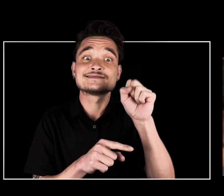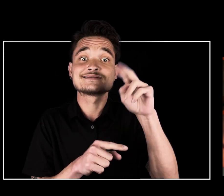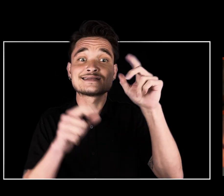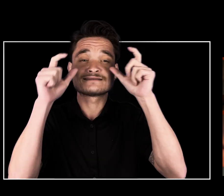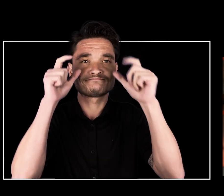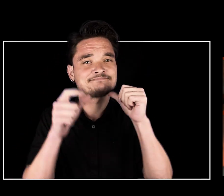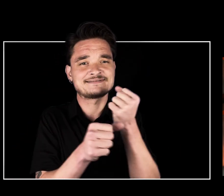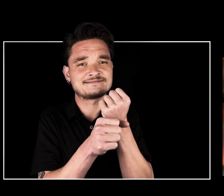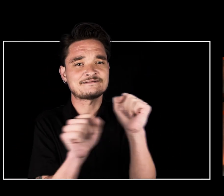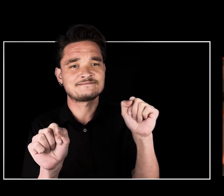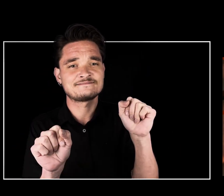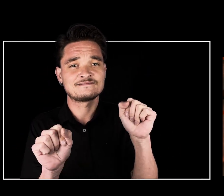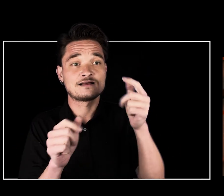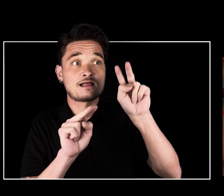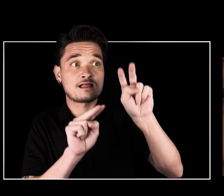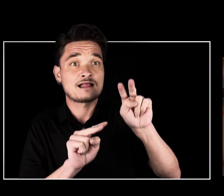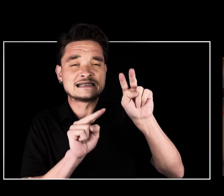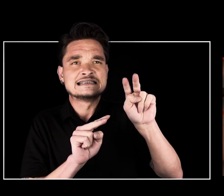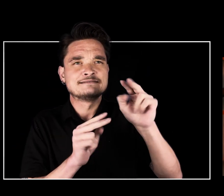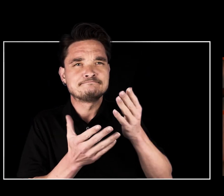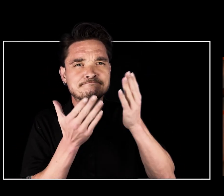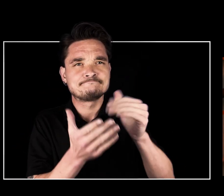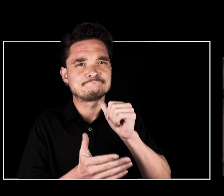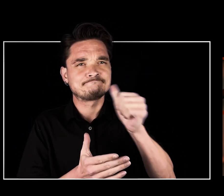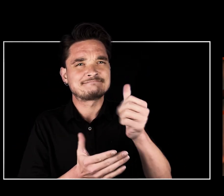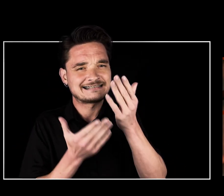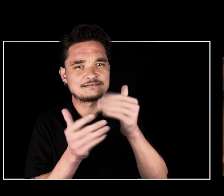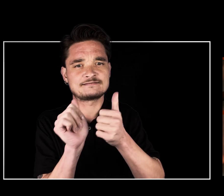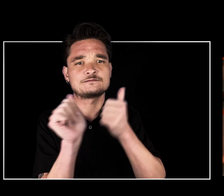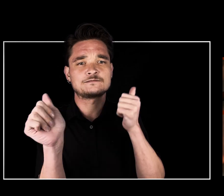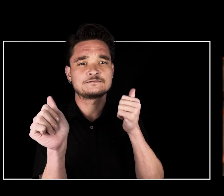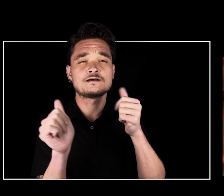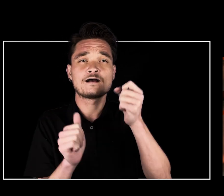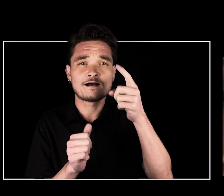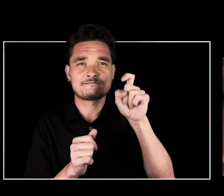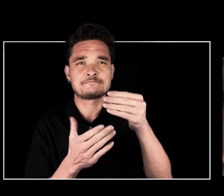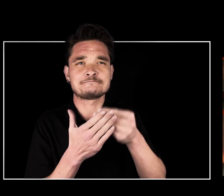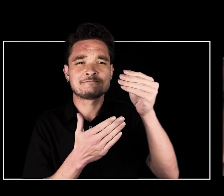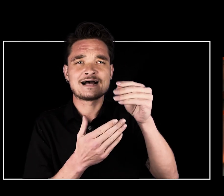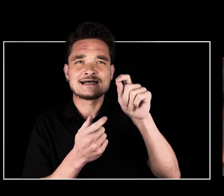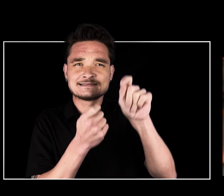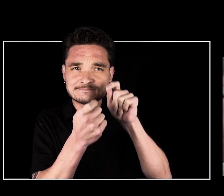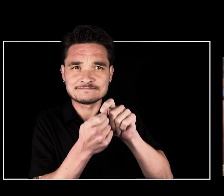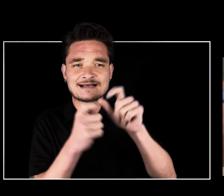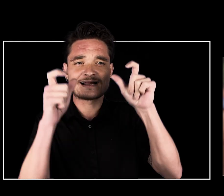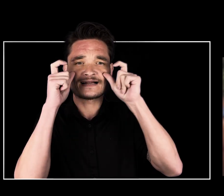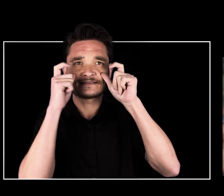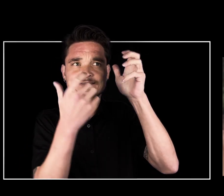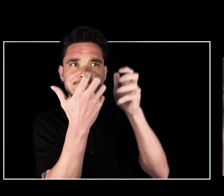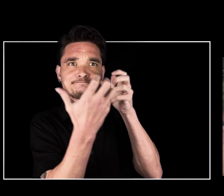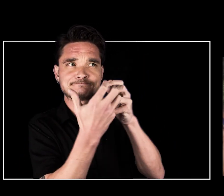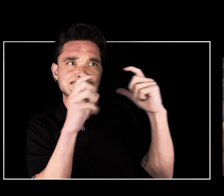sunglasses. They are not safe to use when looking at an eclipse. If you buy special eclipse